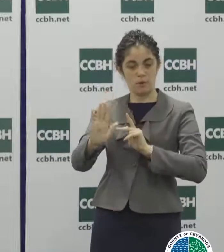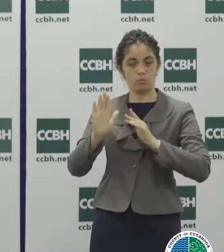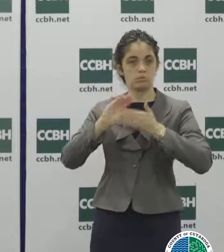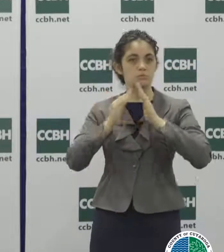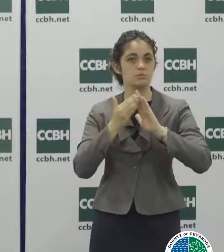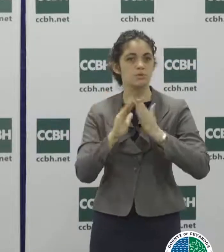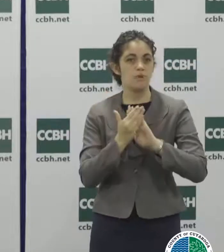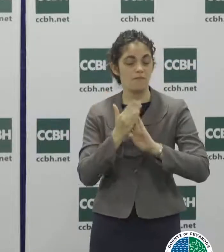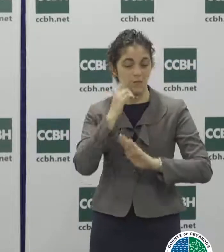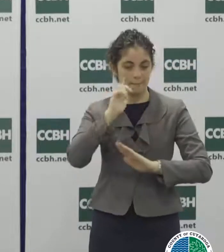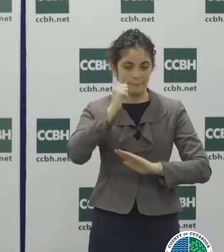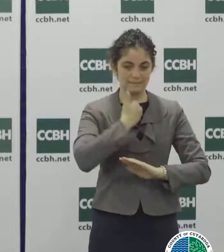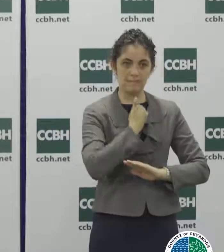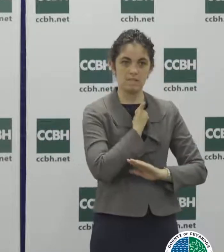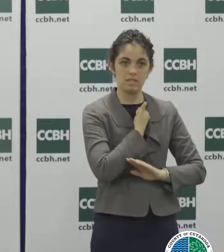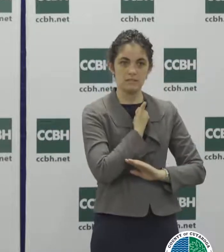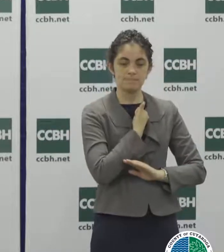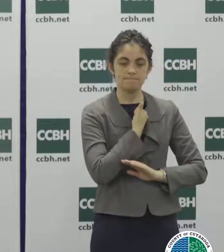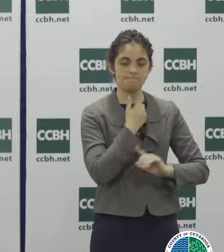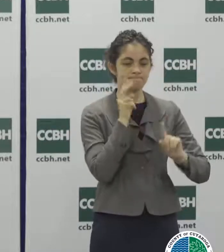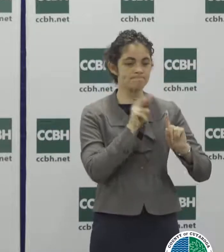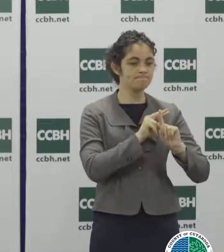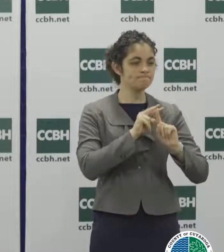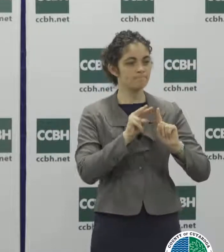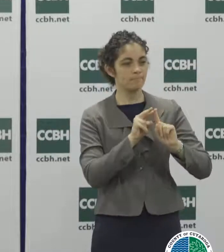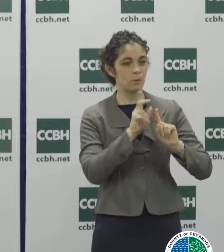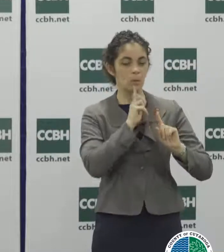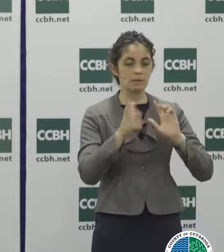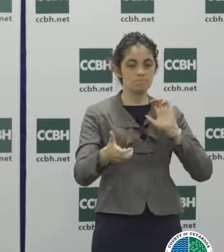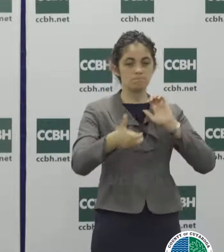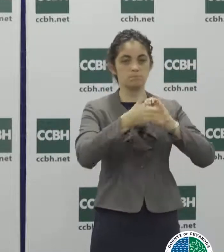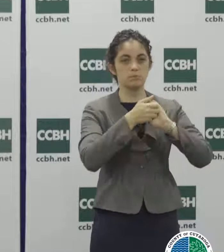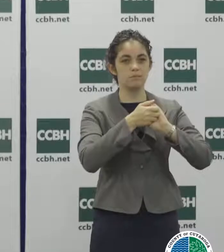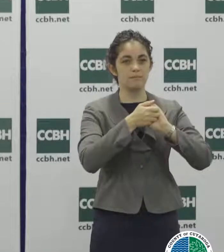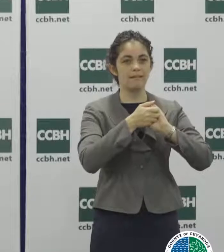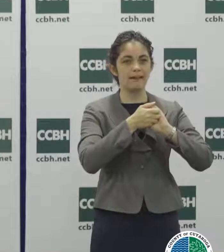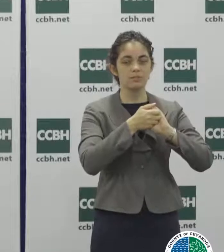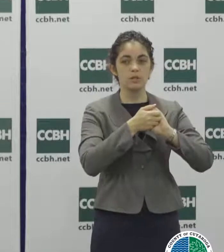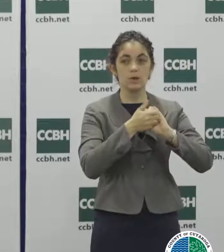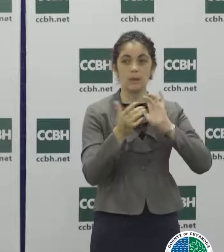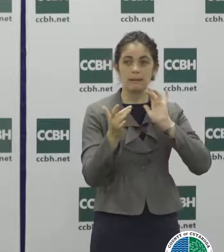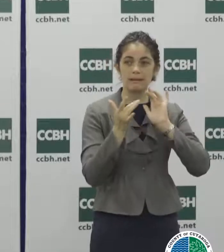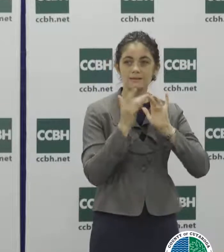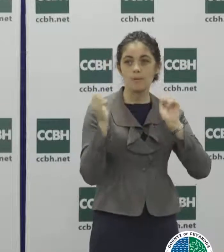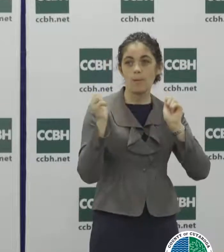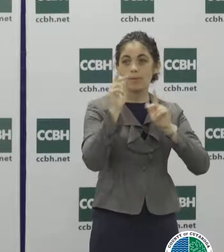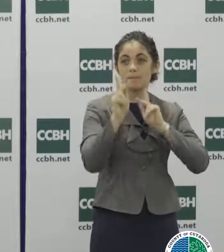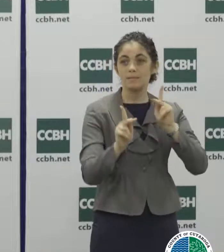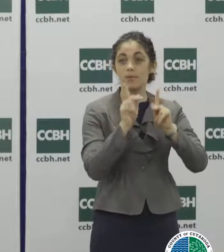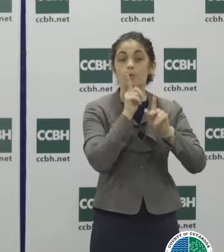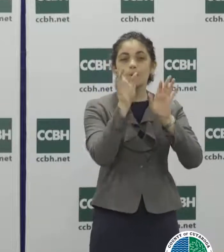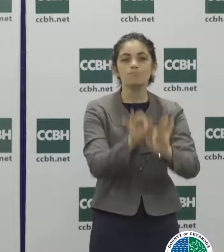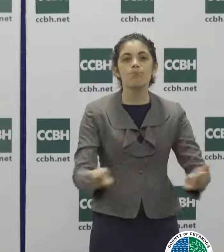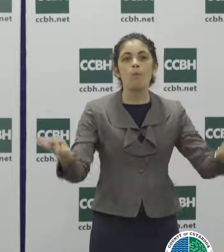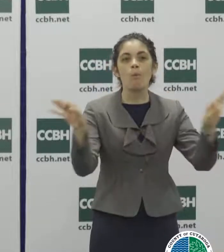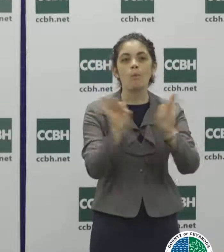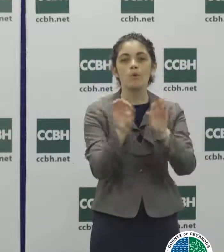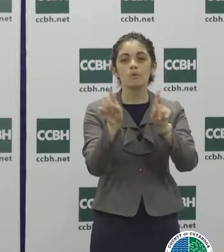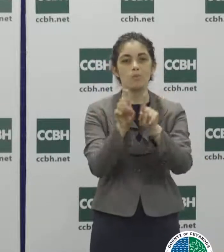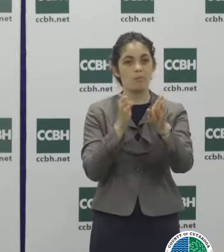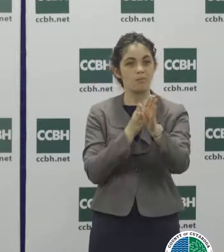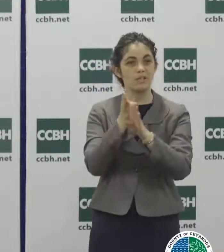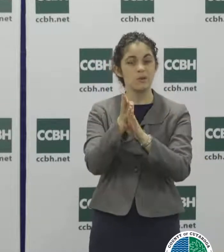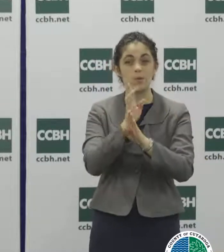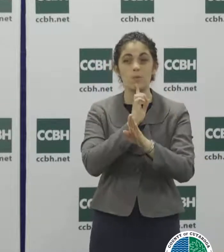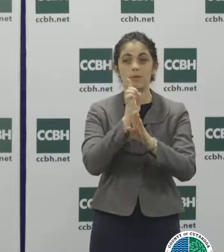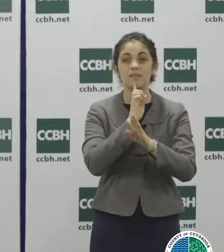And so for me, it was a great relationship built to connect these very important professions in a way that